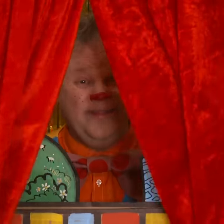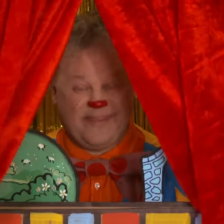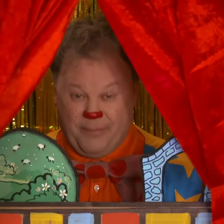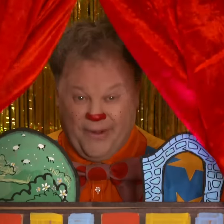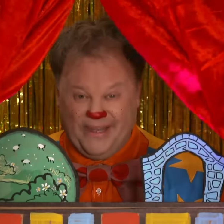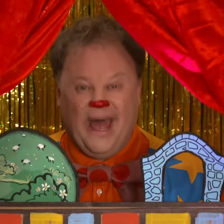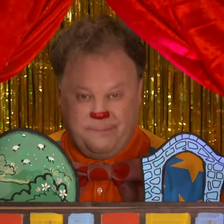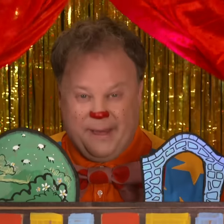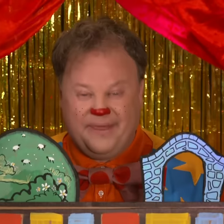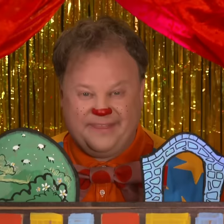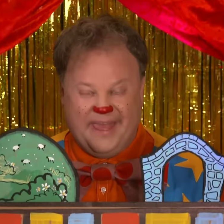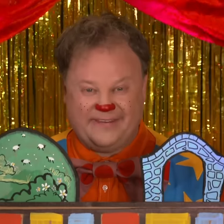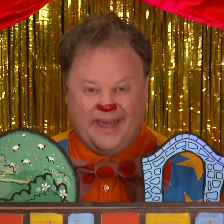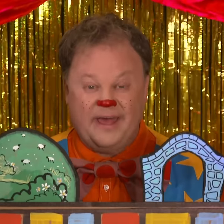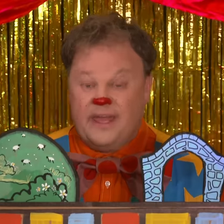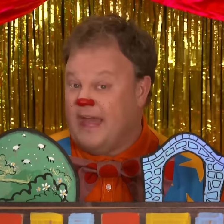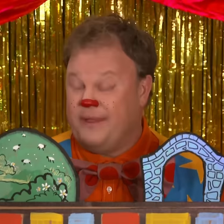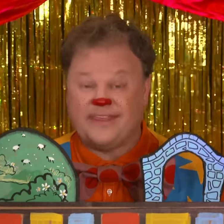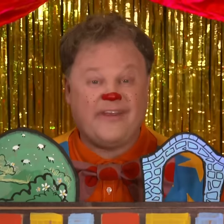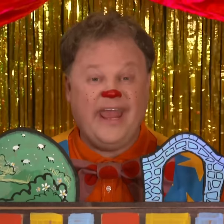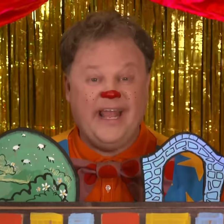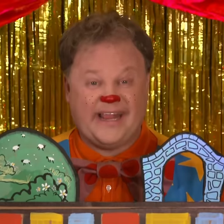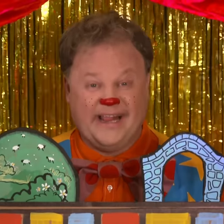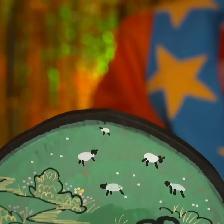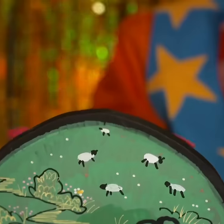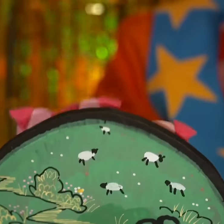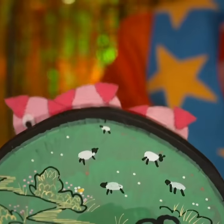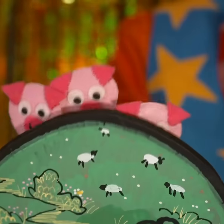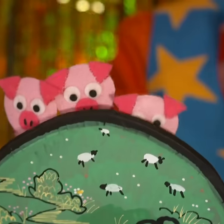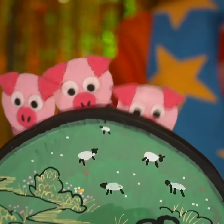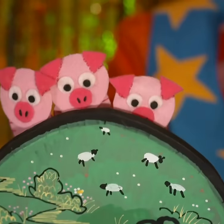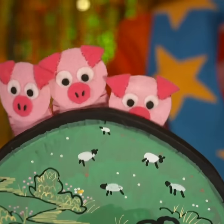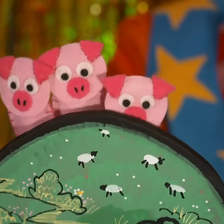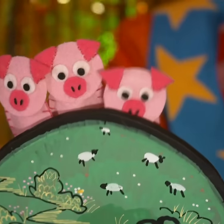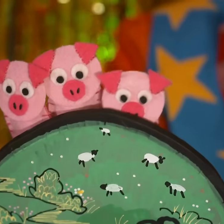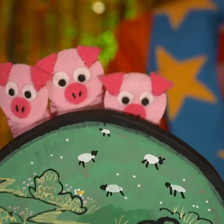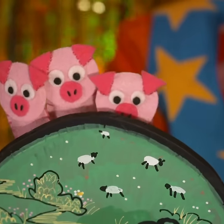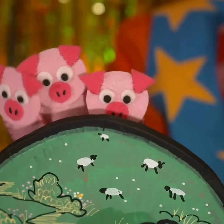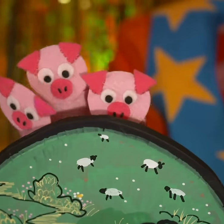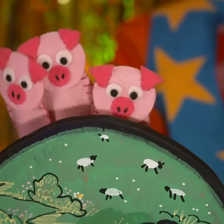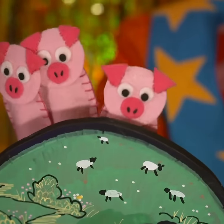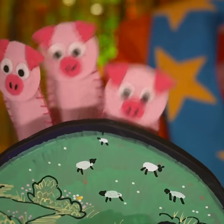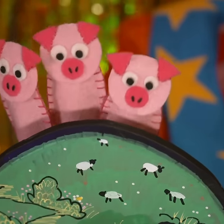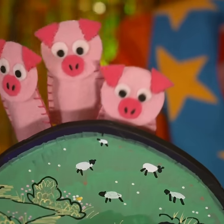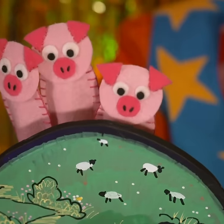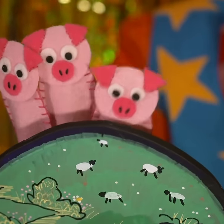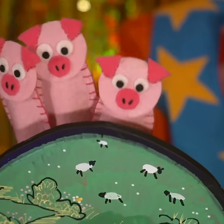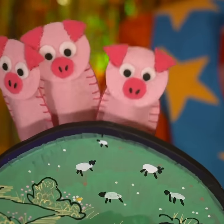Once upon a puppet theatre, there were three little pigs. Yay! Hello, little pigs.